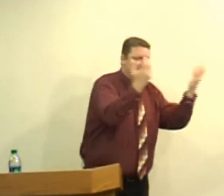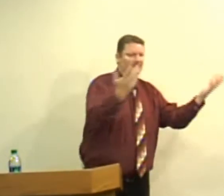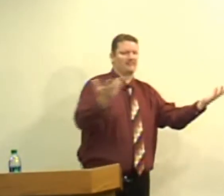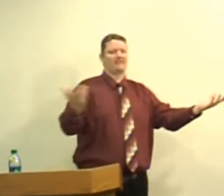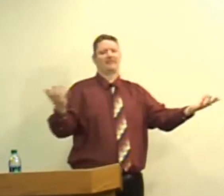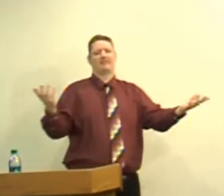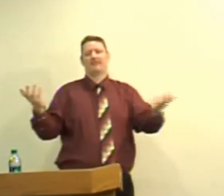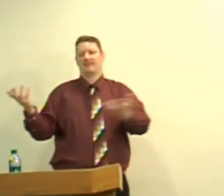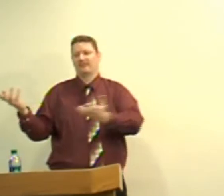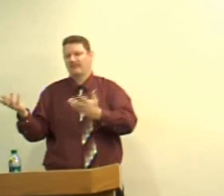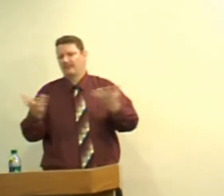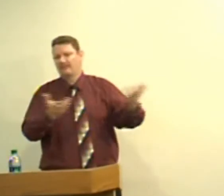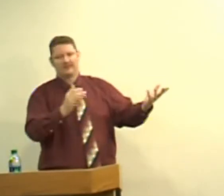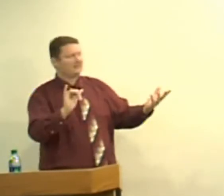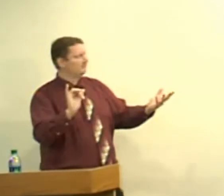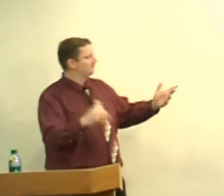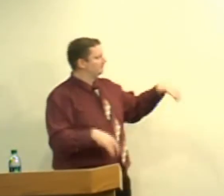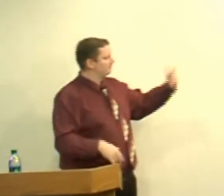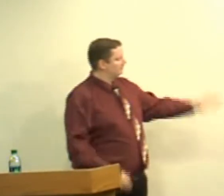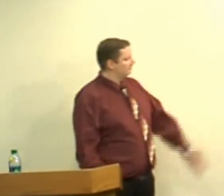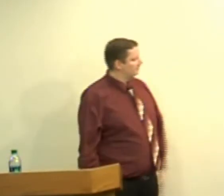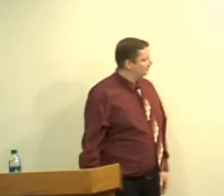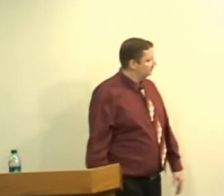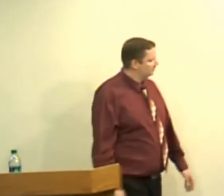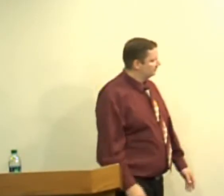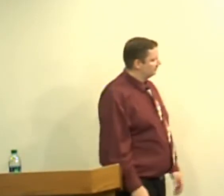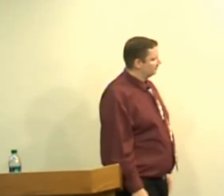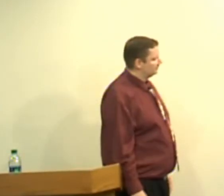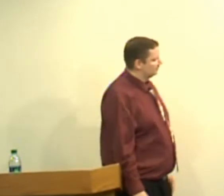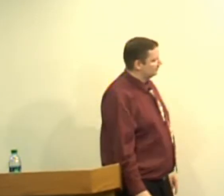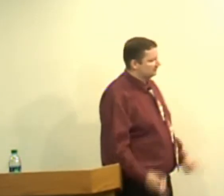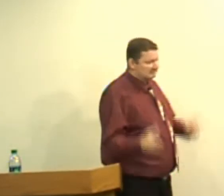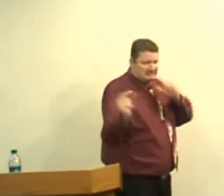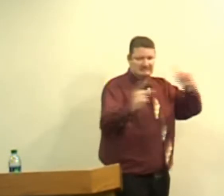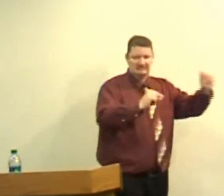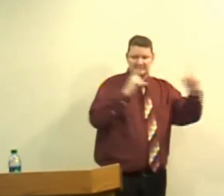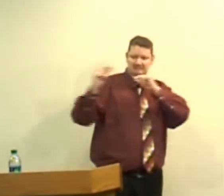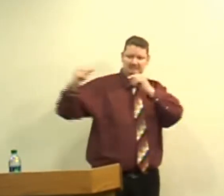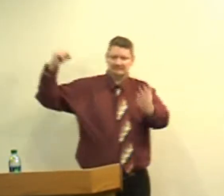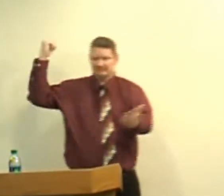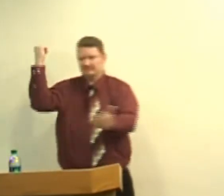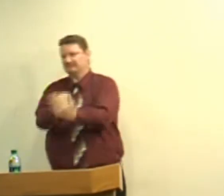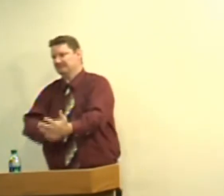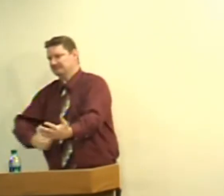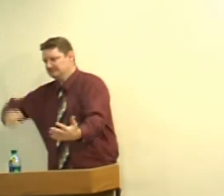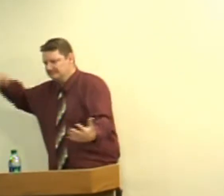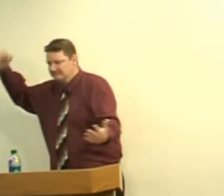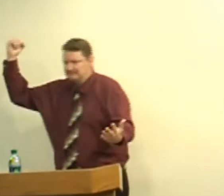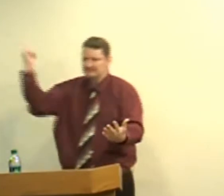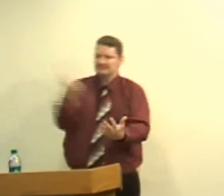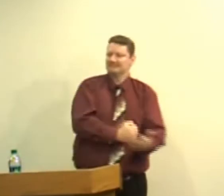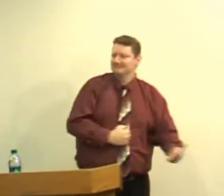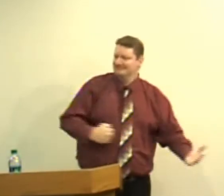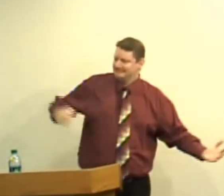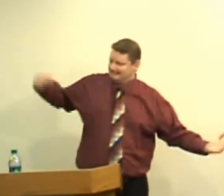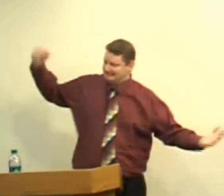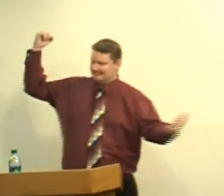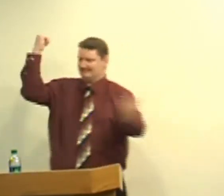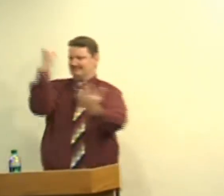People who are always having fights, and who will not reconcile with one another. And gossip. Gossip. Backstabbing.